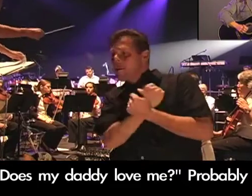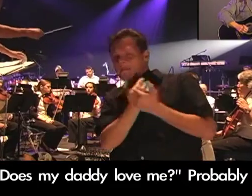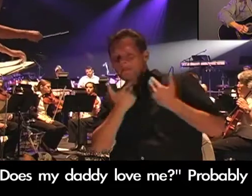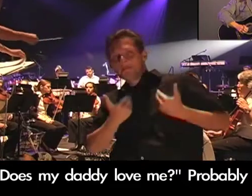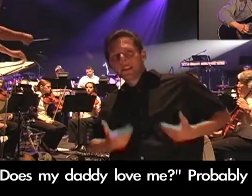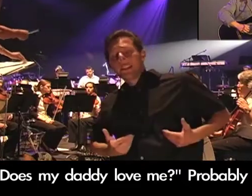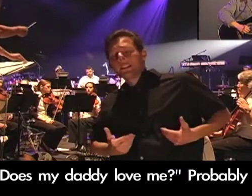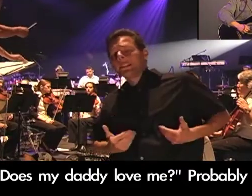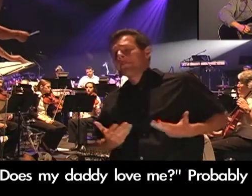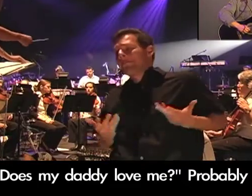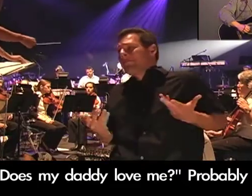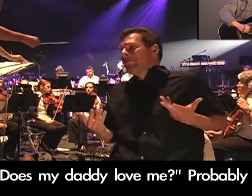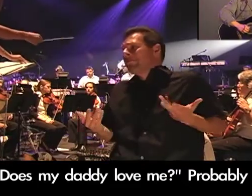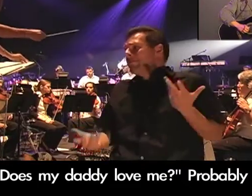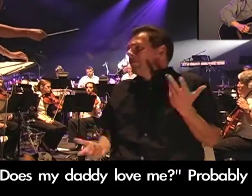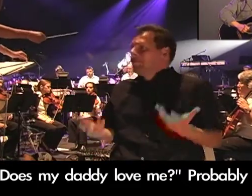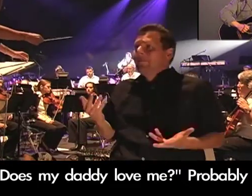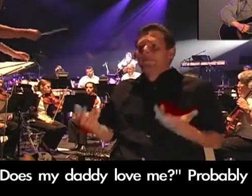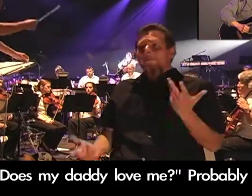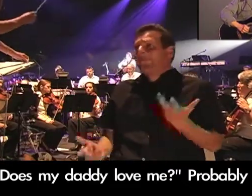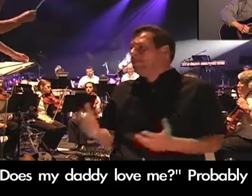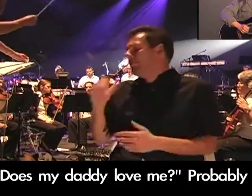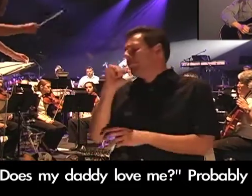Probably not.